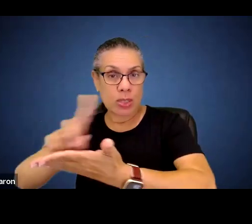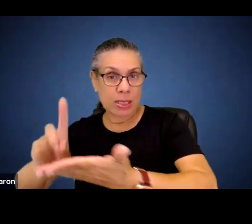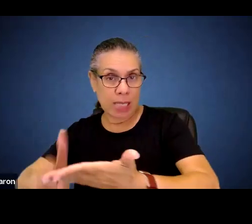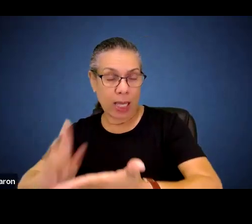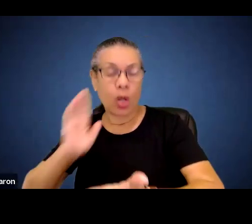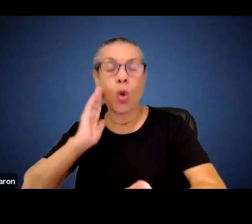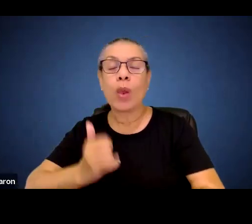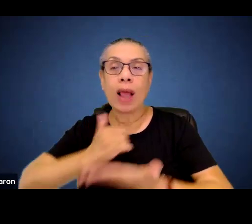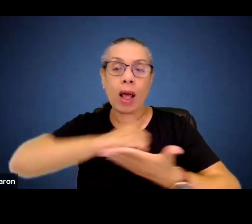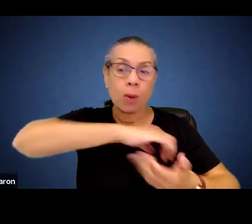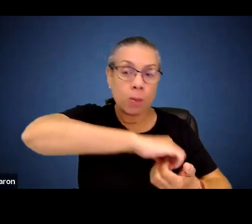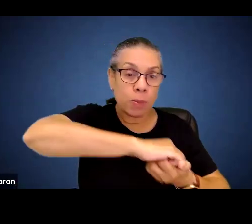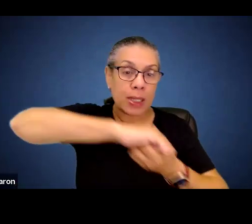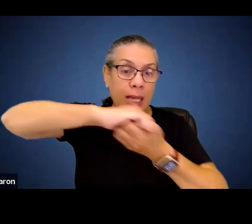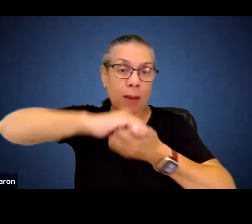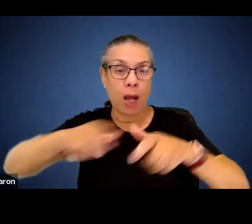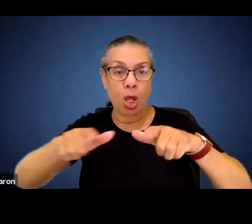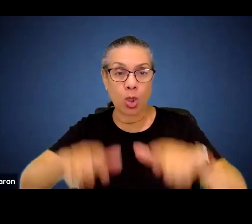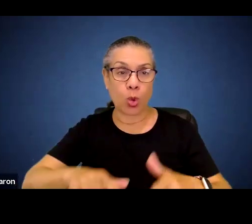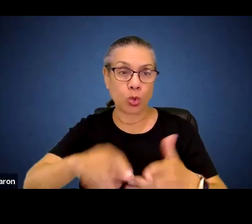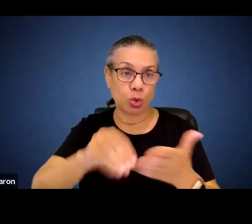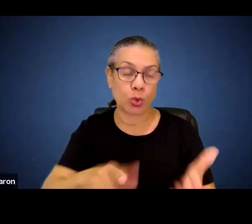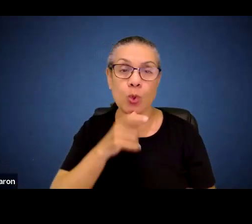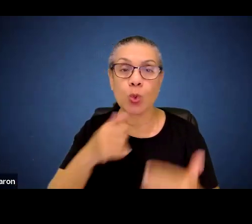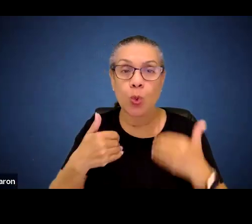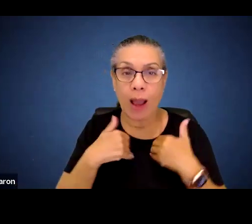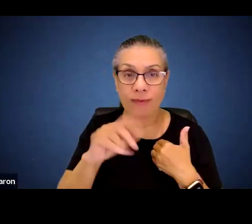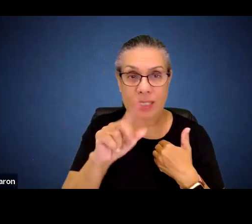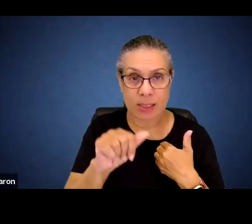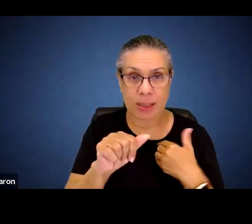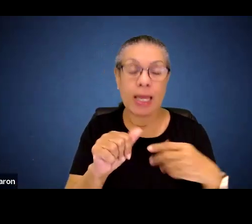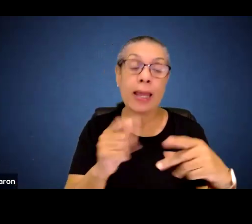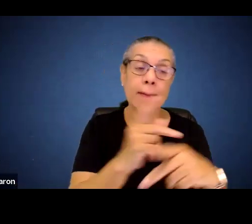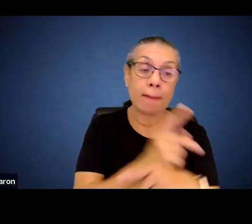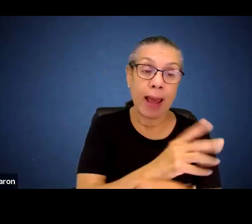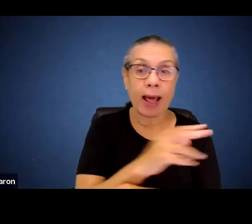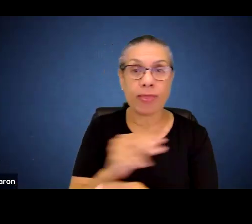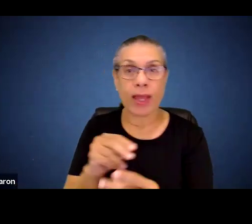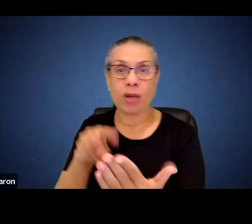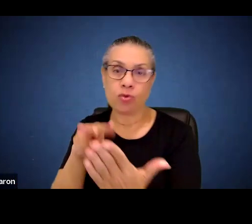lowest subgroup, which is students with disabilities in both math and literacy.